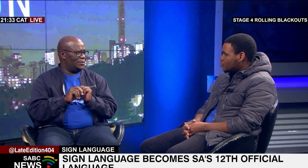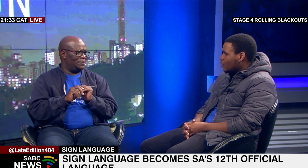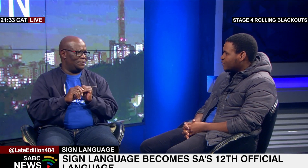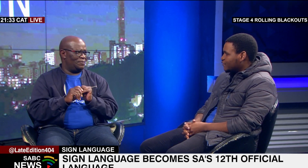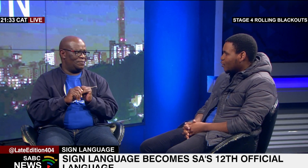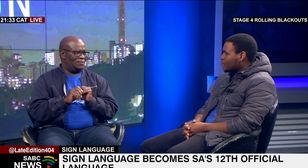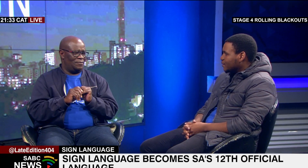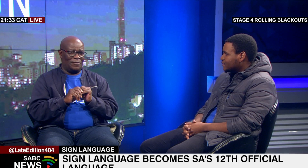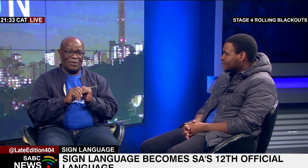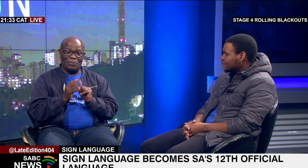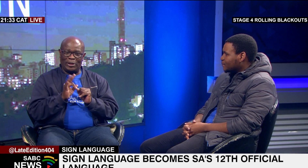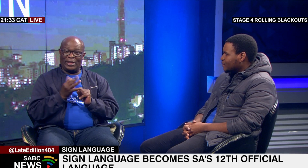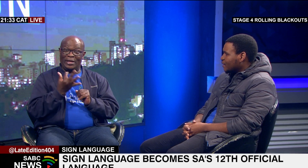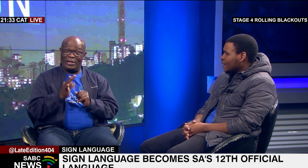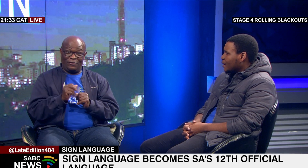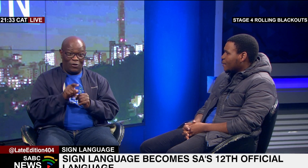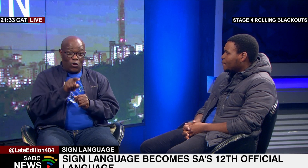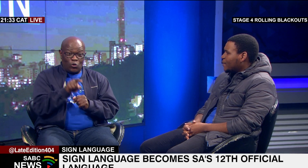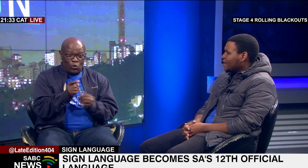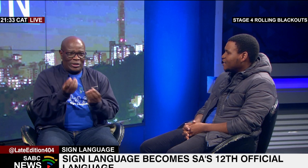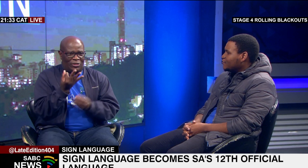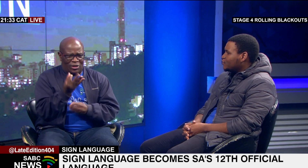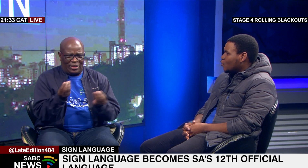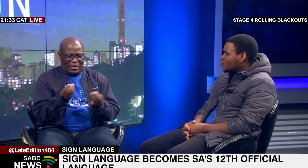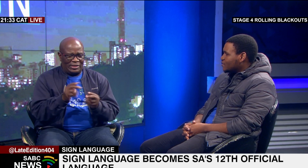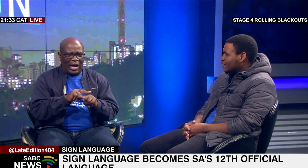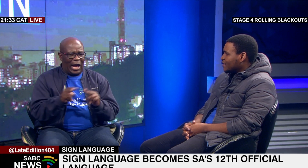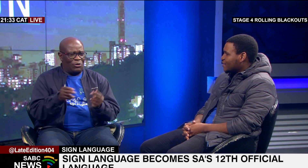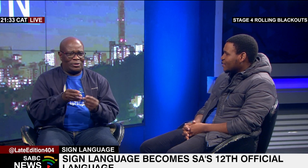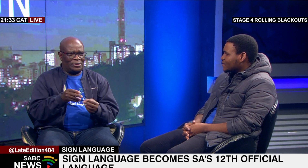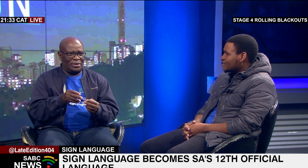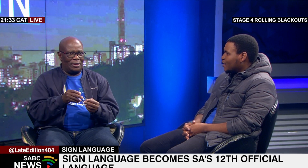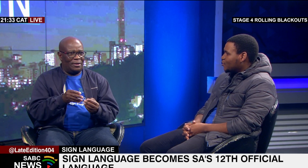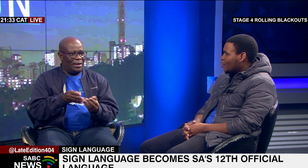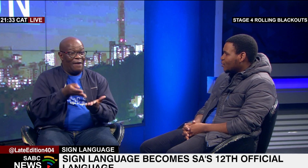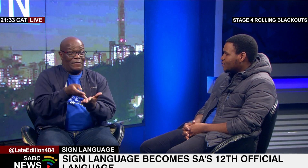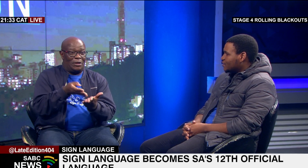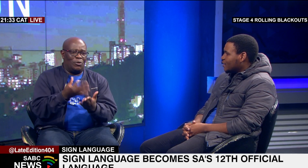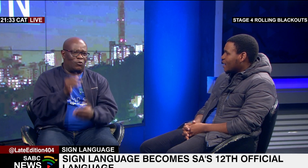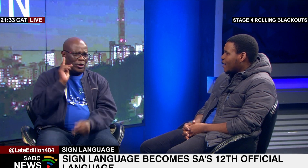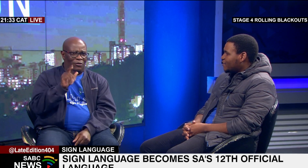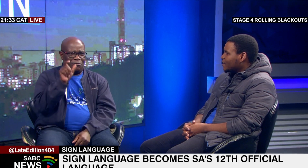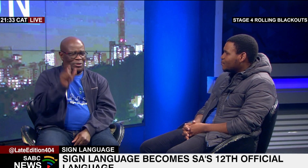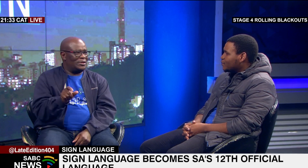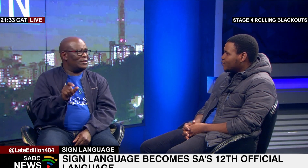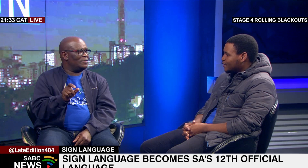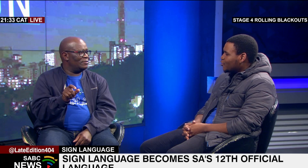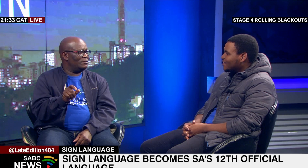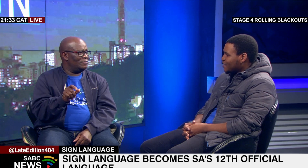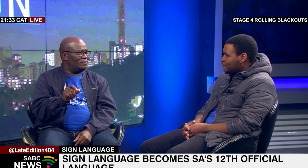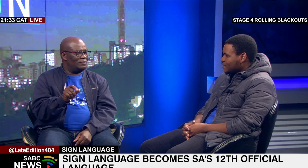of development. But if those three things are not available for a deaf